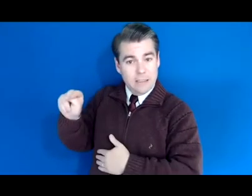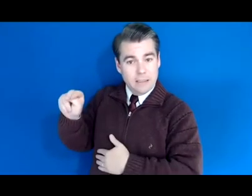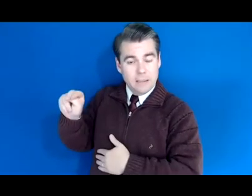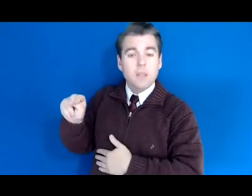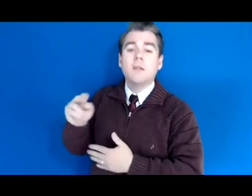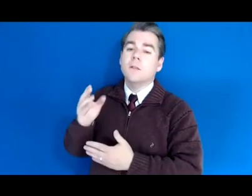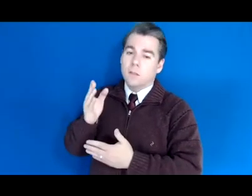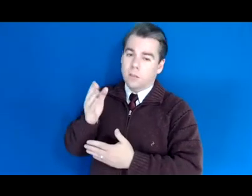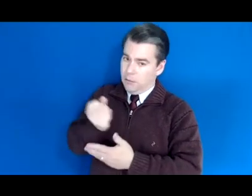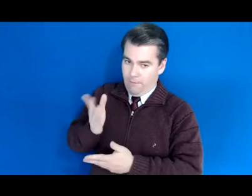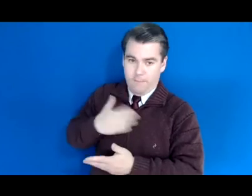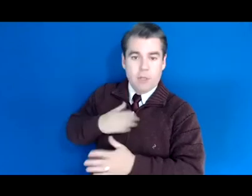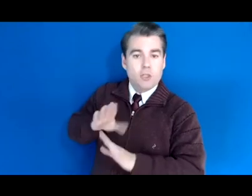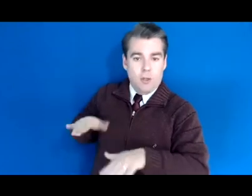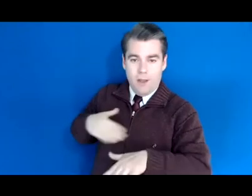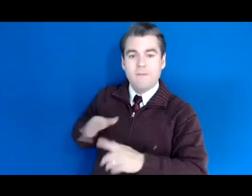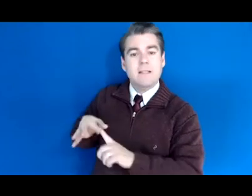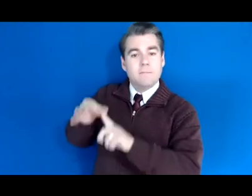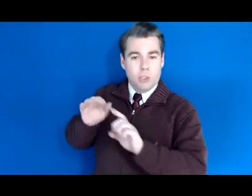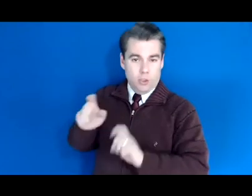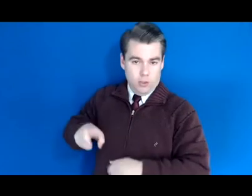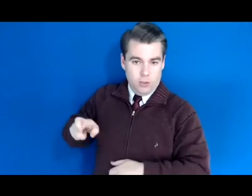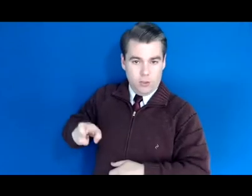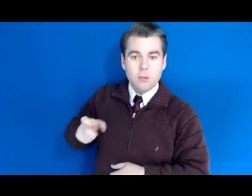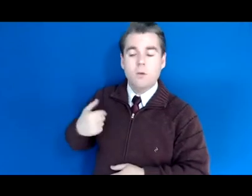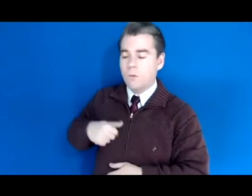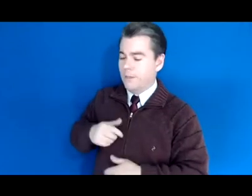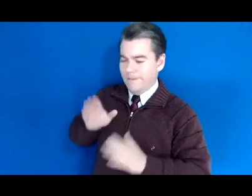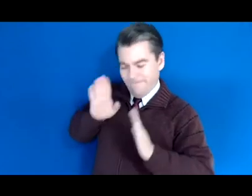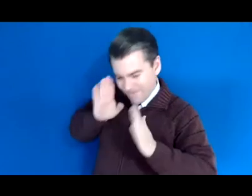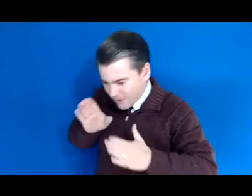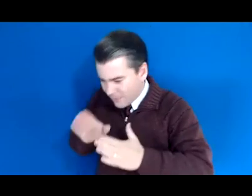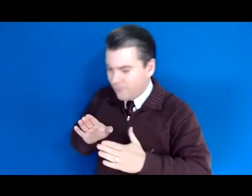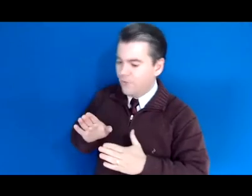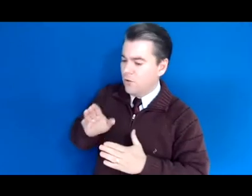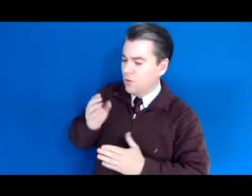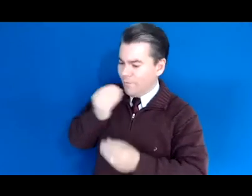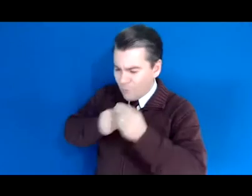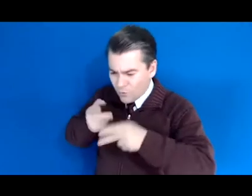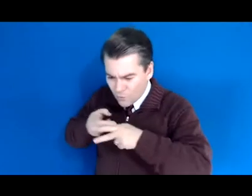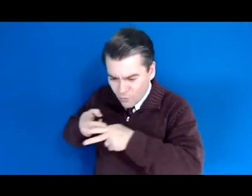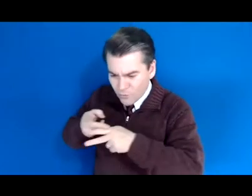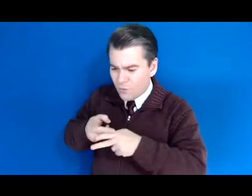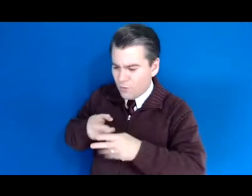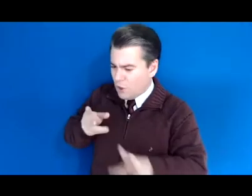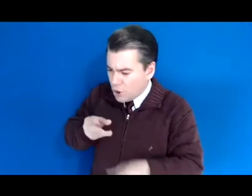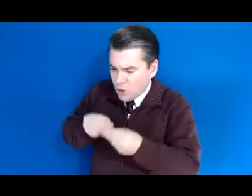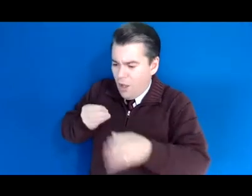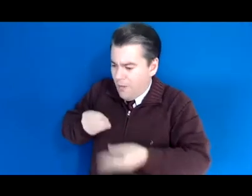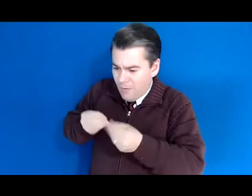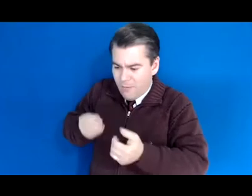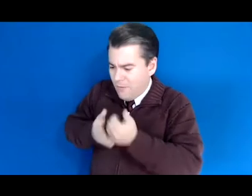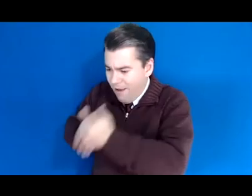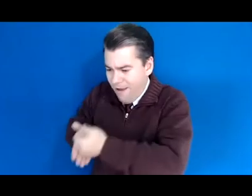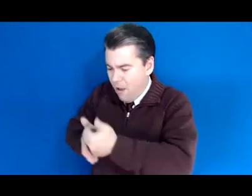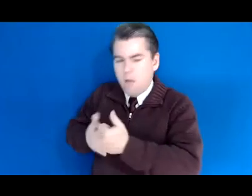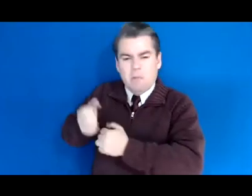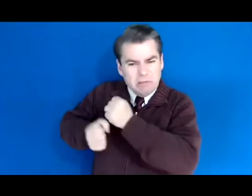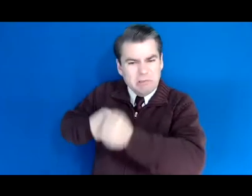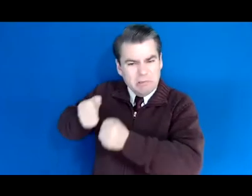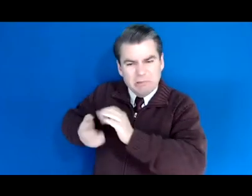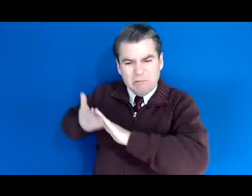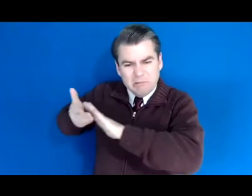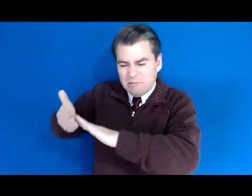we have worked diligently with diet and supplements to help them over the years, including almost